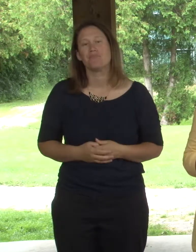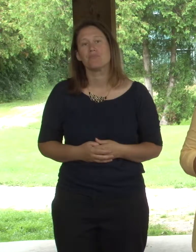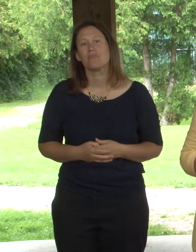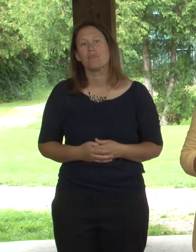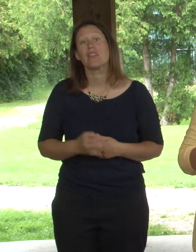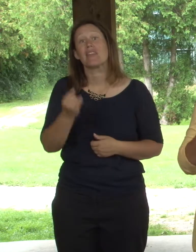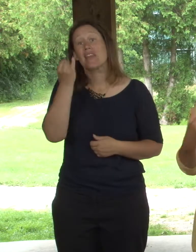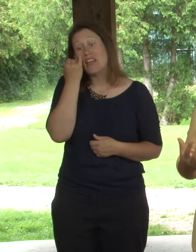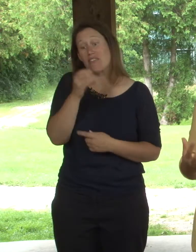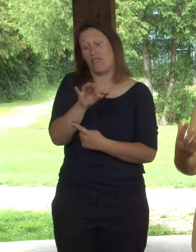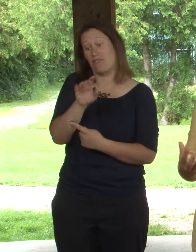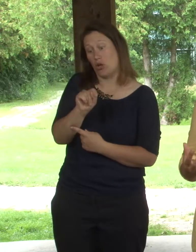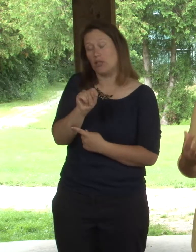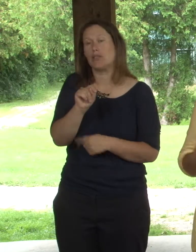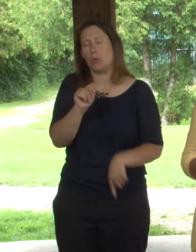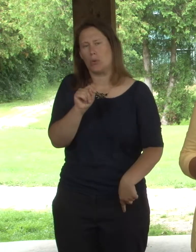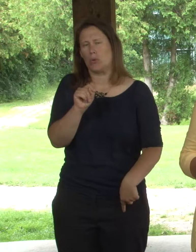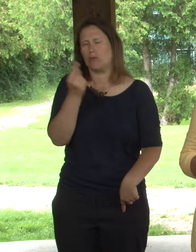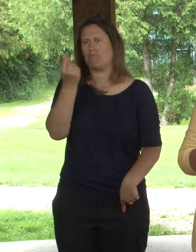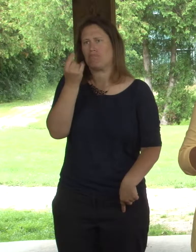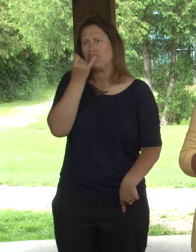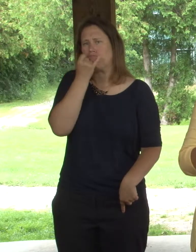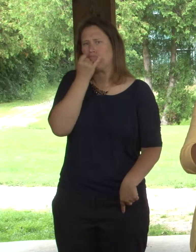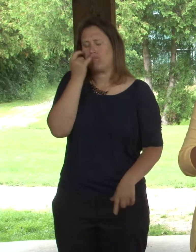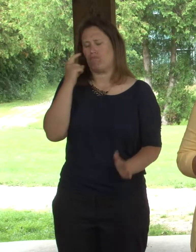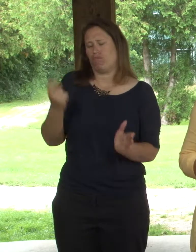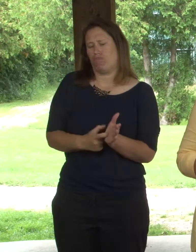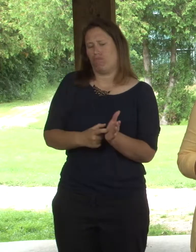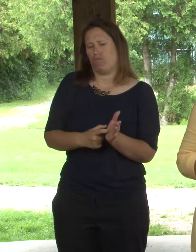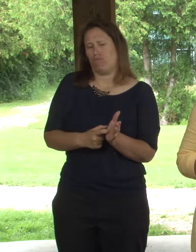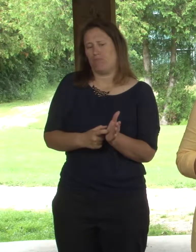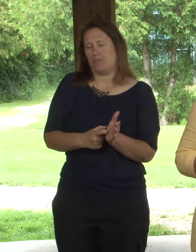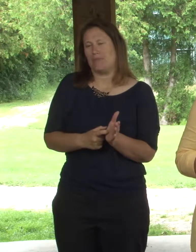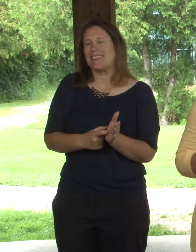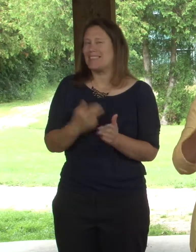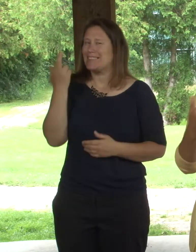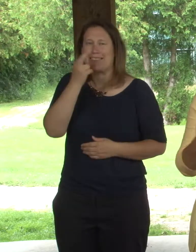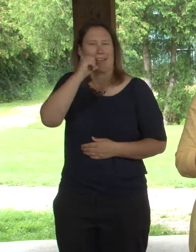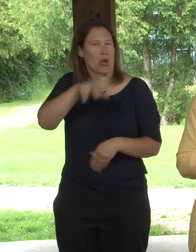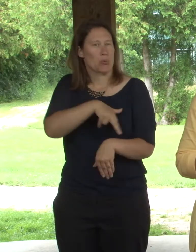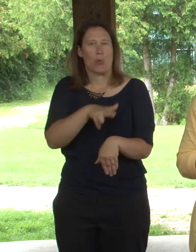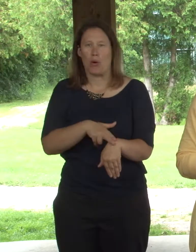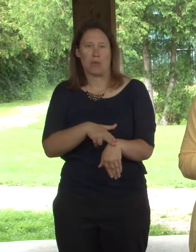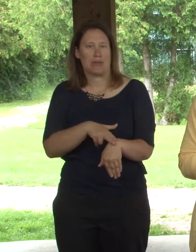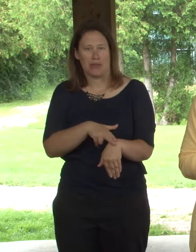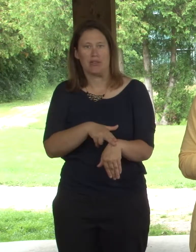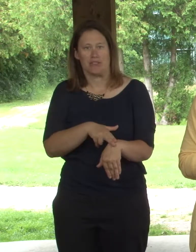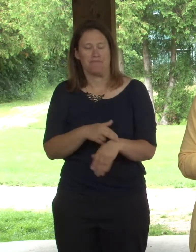conditions of the foot, you need to now recognize and realize that they're not normal. So we'll talk a little bit